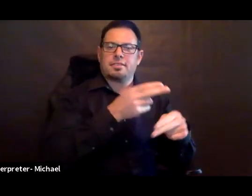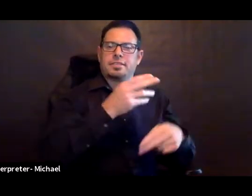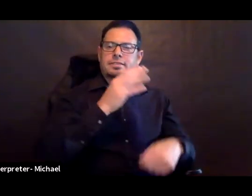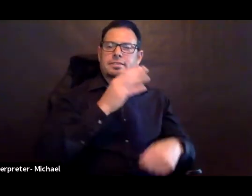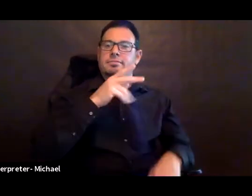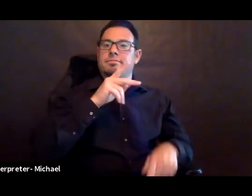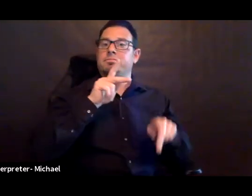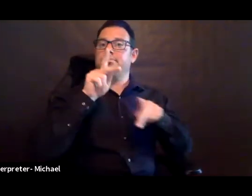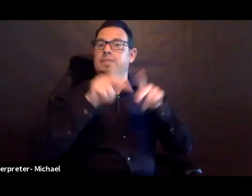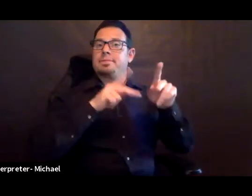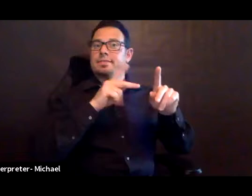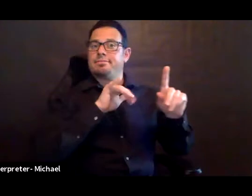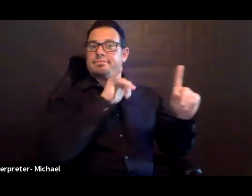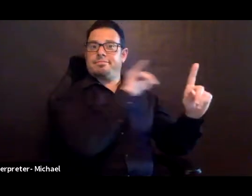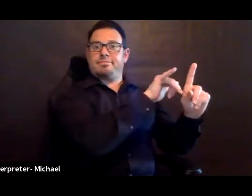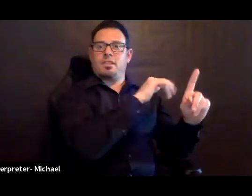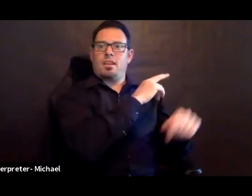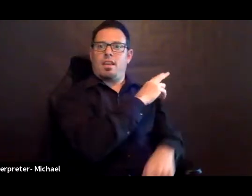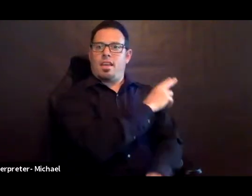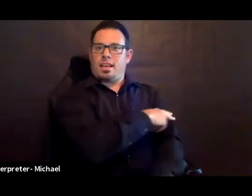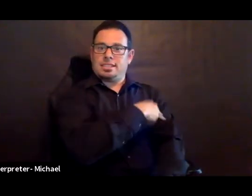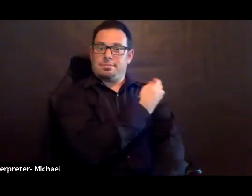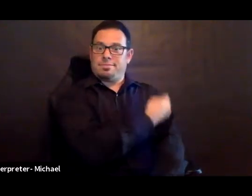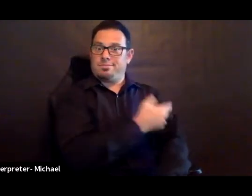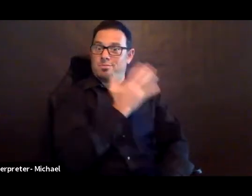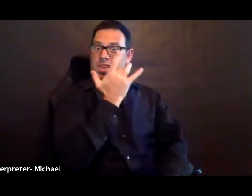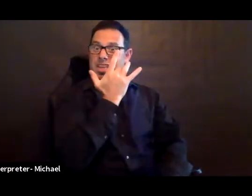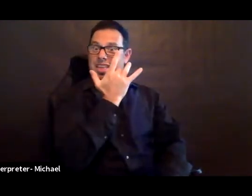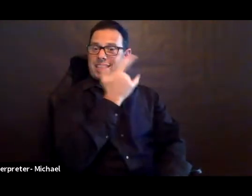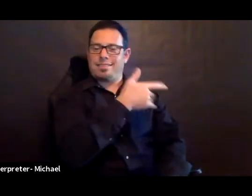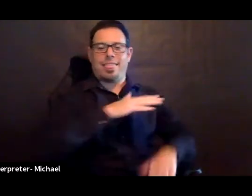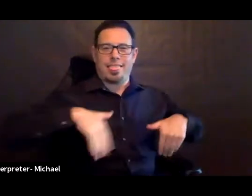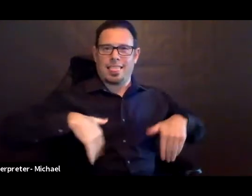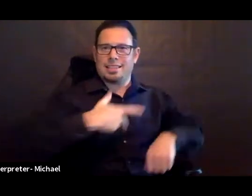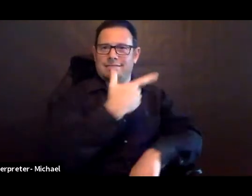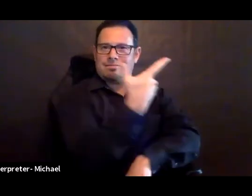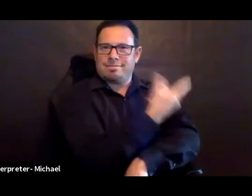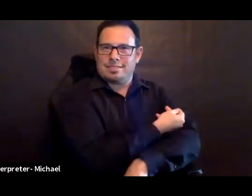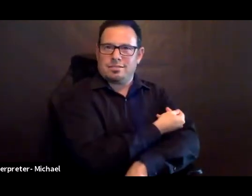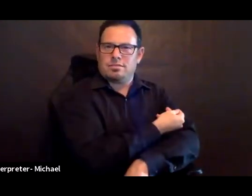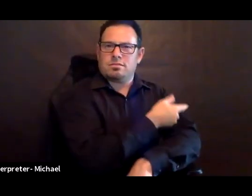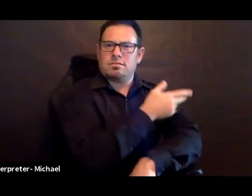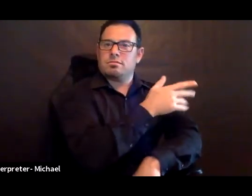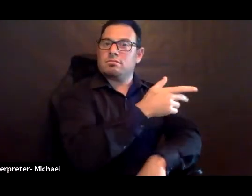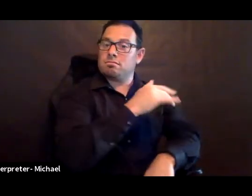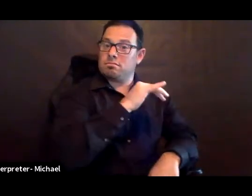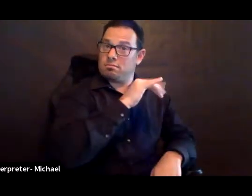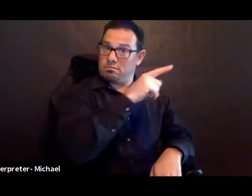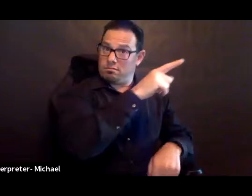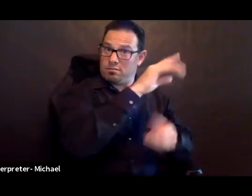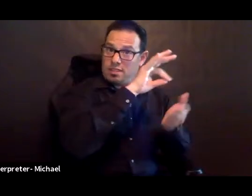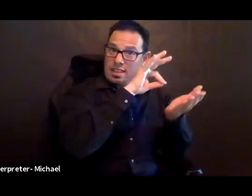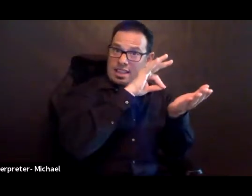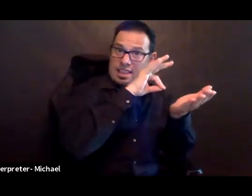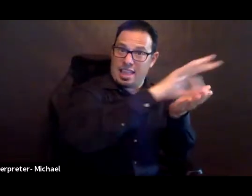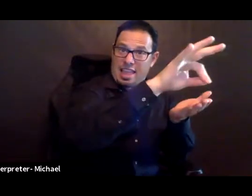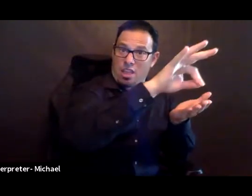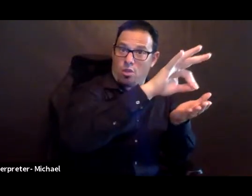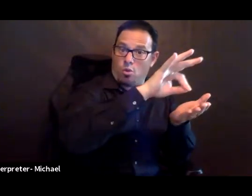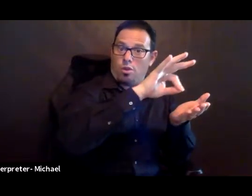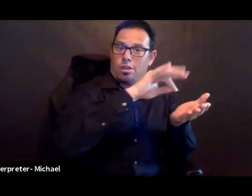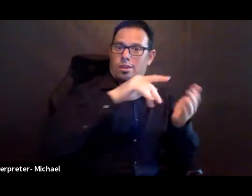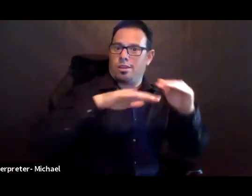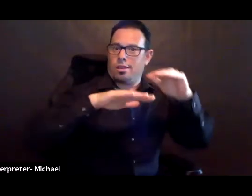unvaccinated people. But does this also include young children who can't get vaccinated right now? Is the thinking